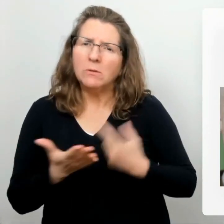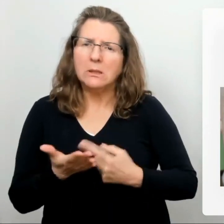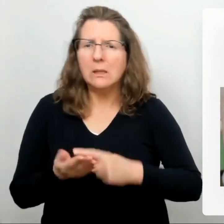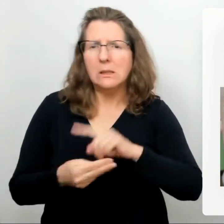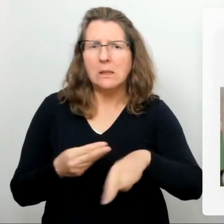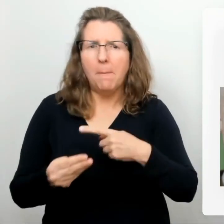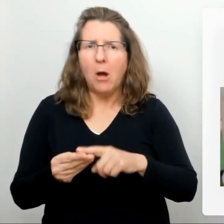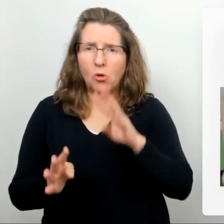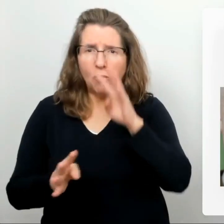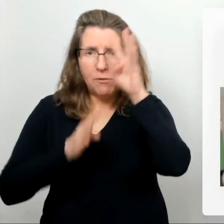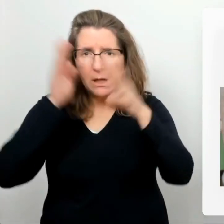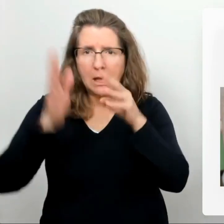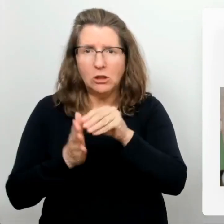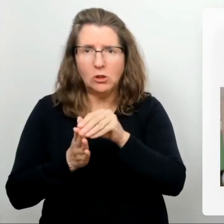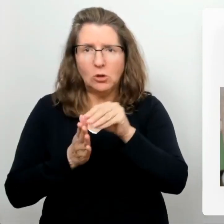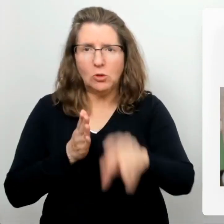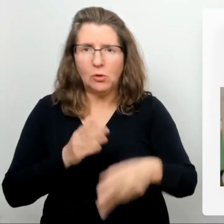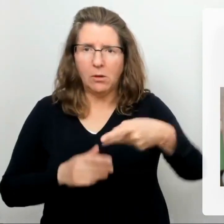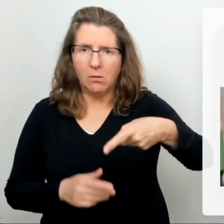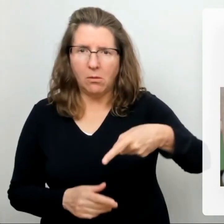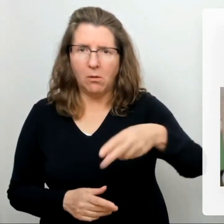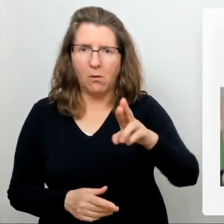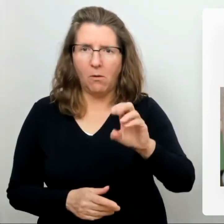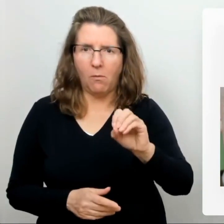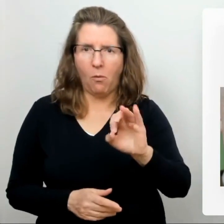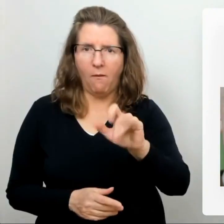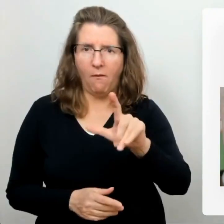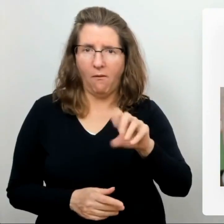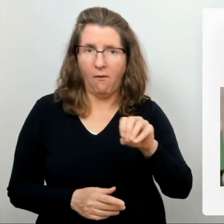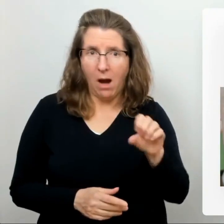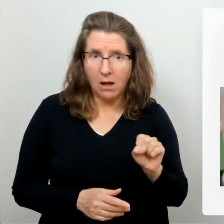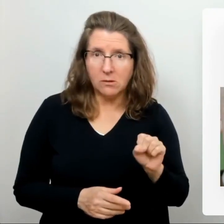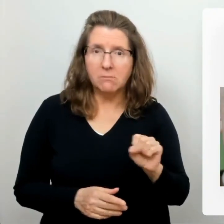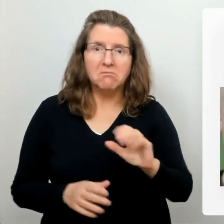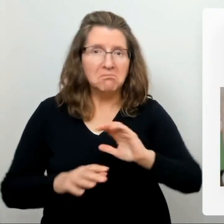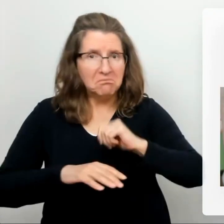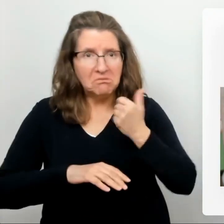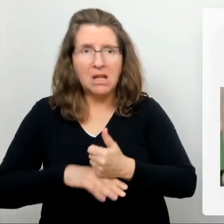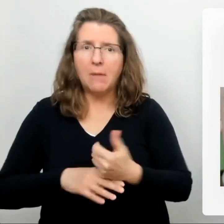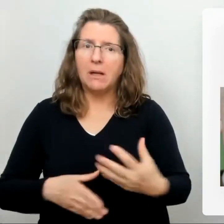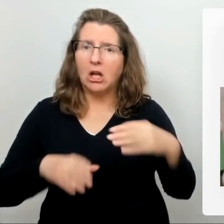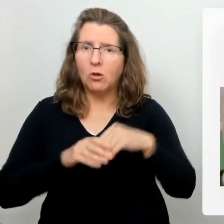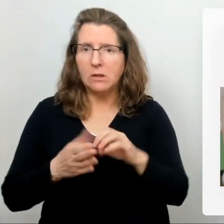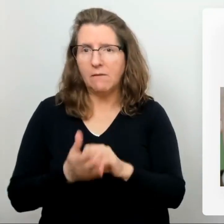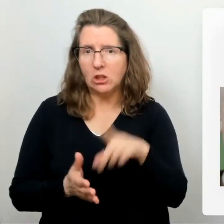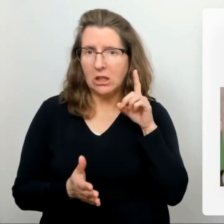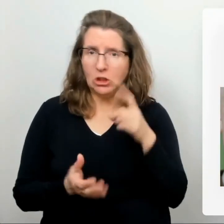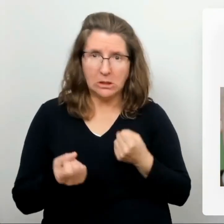In this lecture, we are going to talk about creating student profiles and developing inclusive